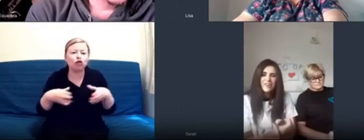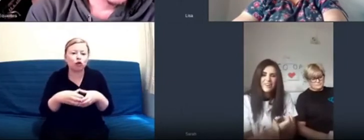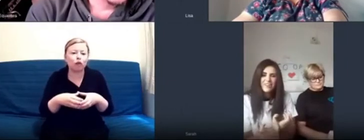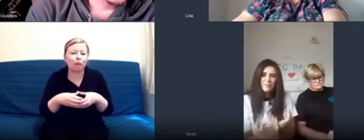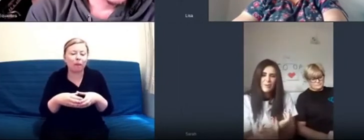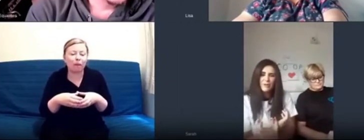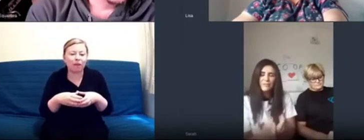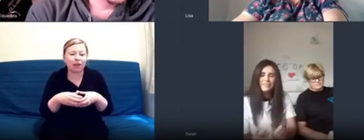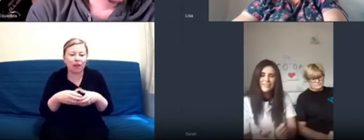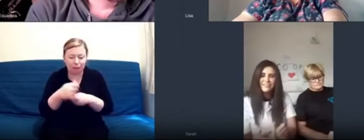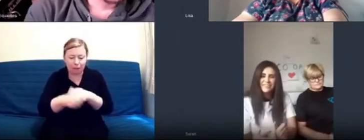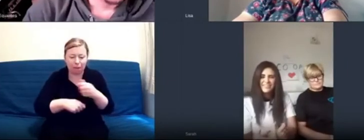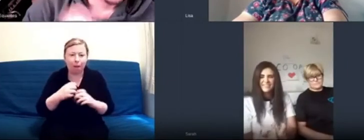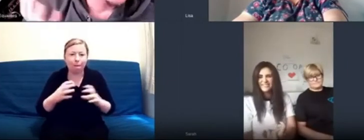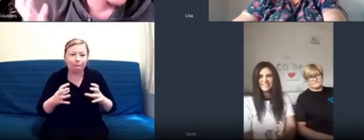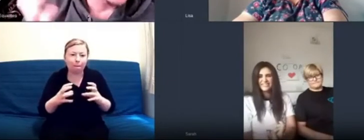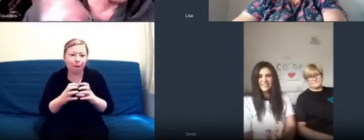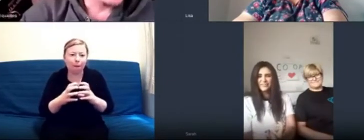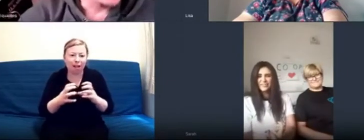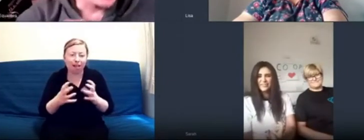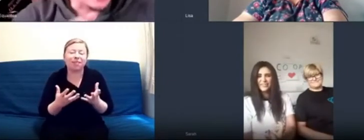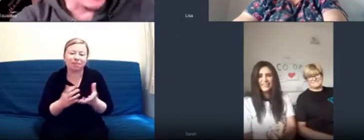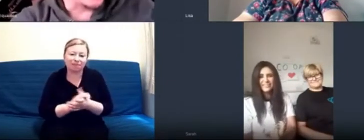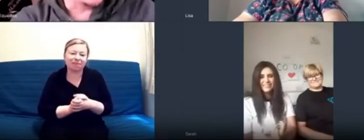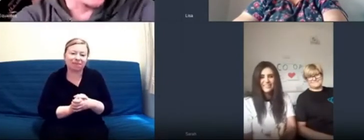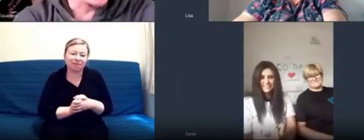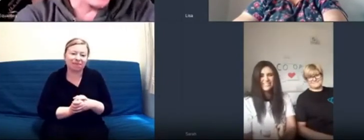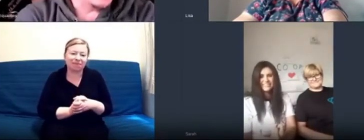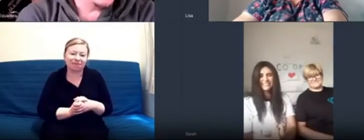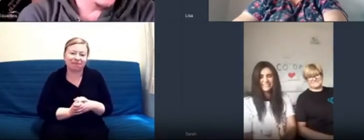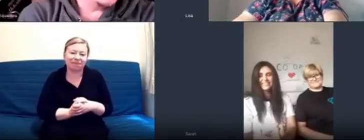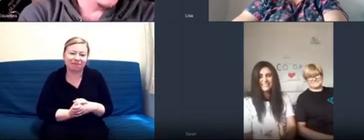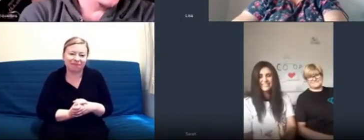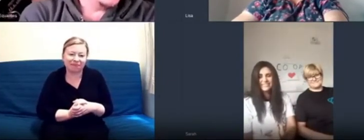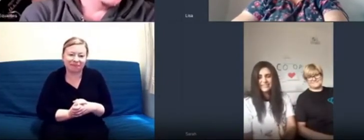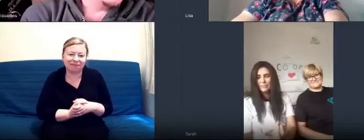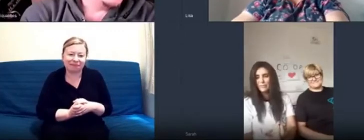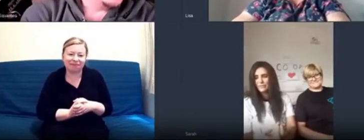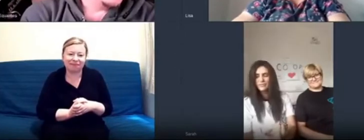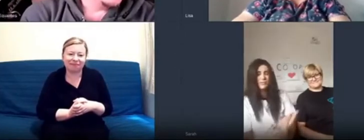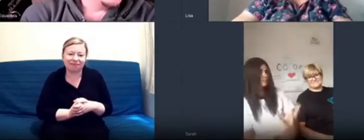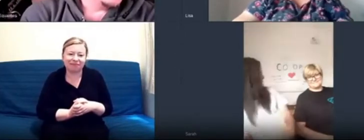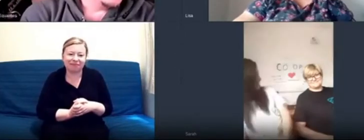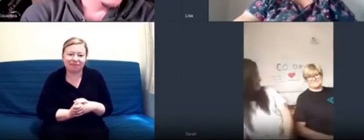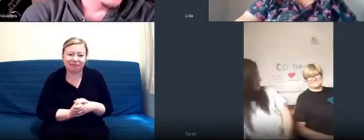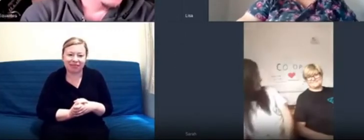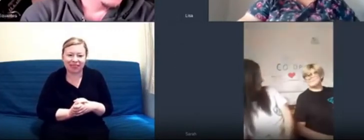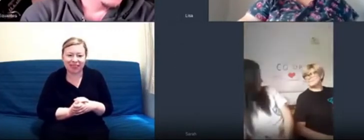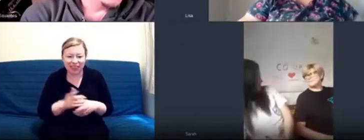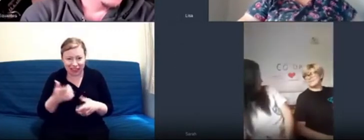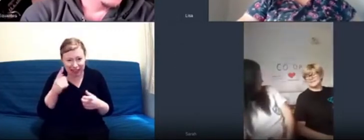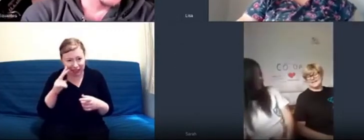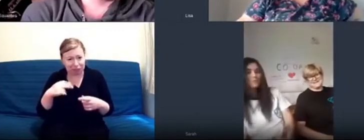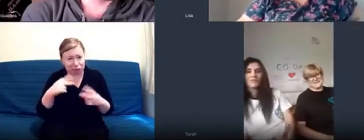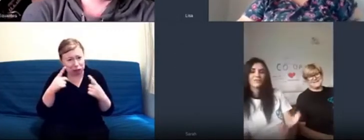become a bubble, like extended family kind of thing. Yeah. Yeah. You see me cry.